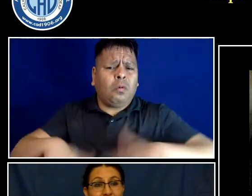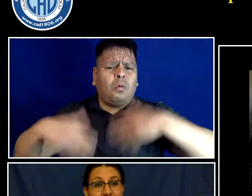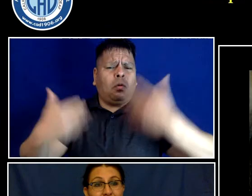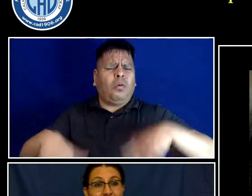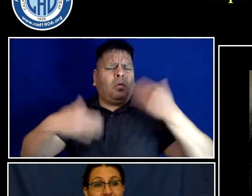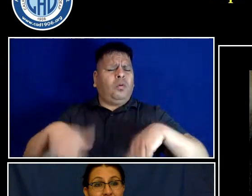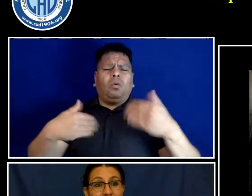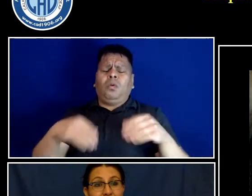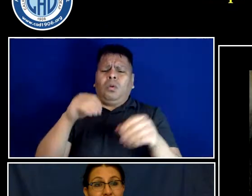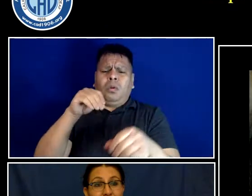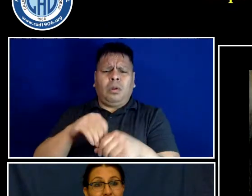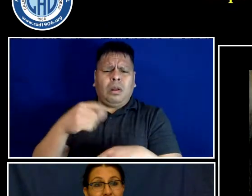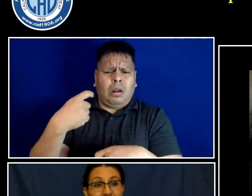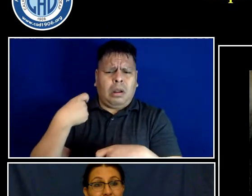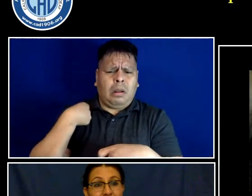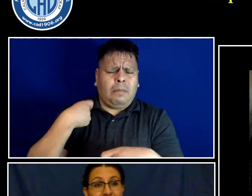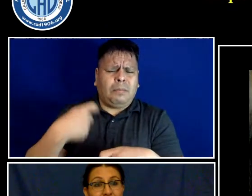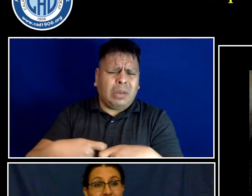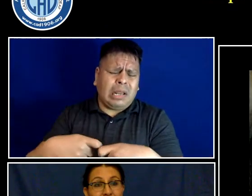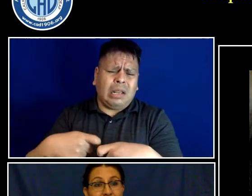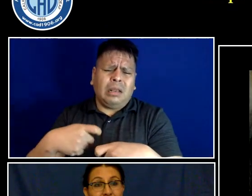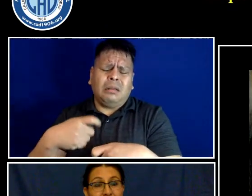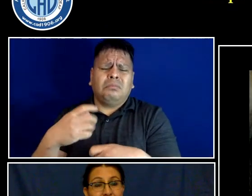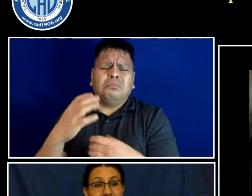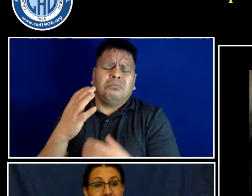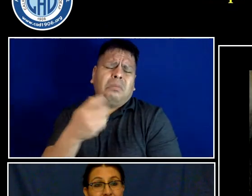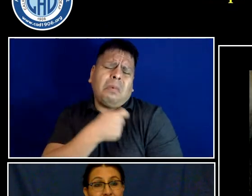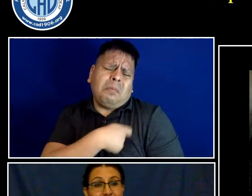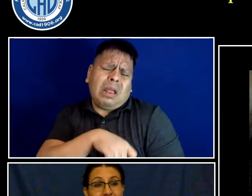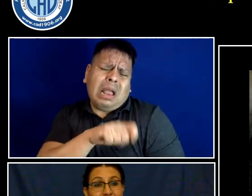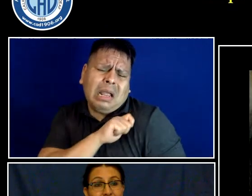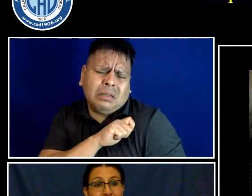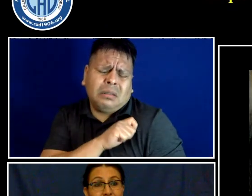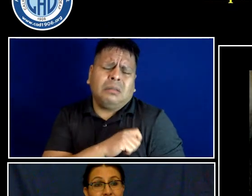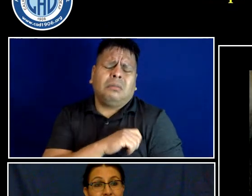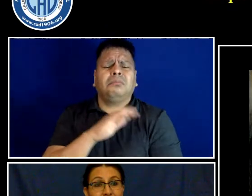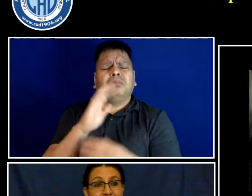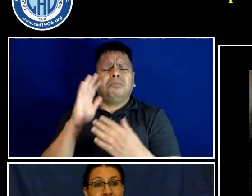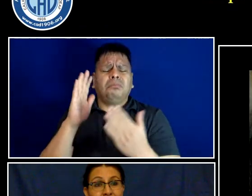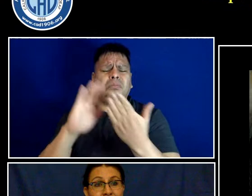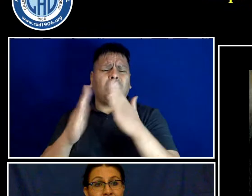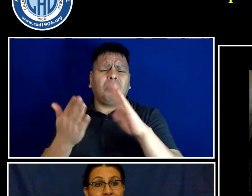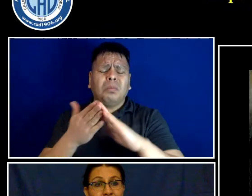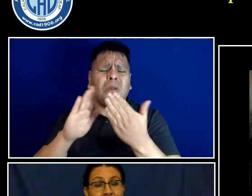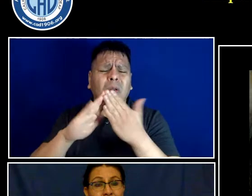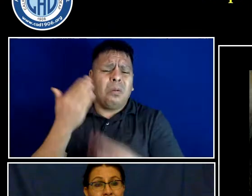and well before that. So Christopher Columbus